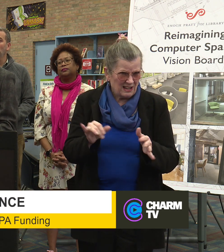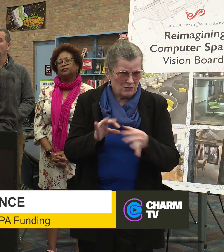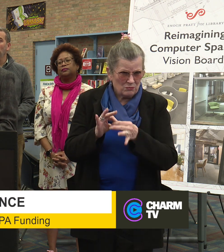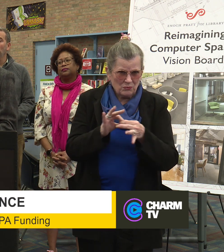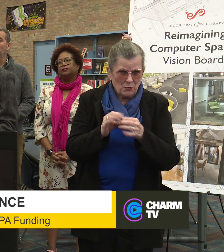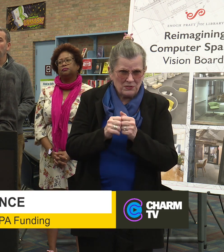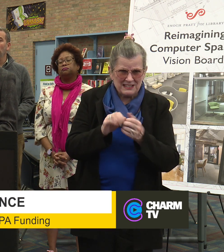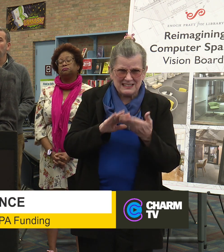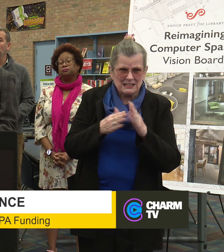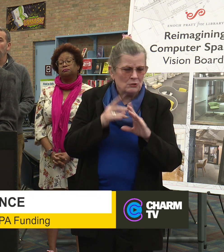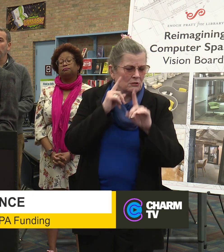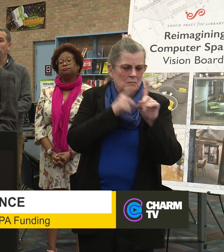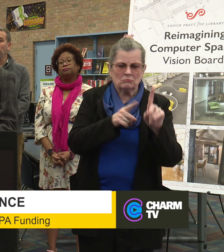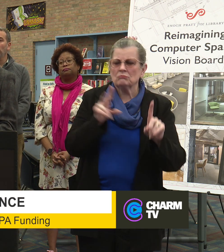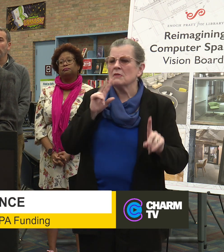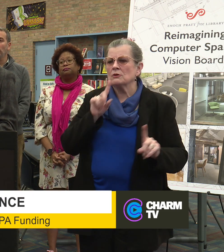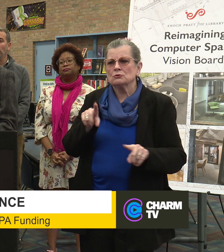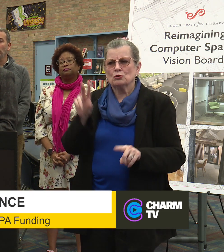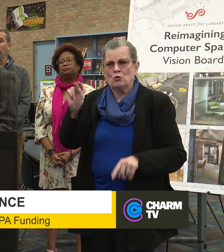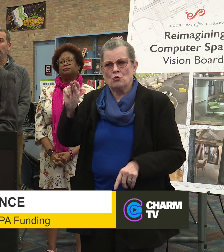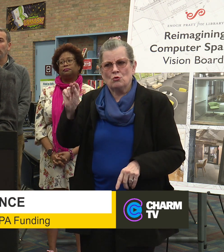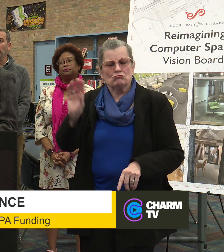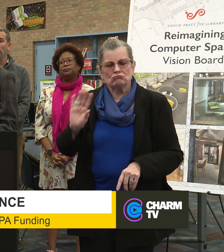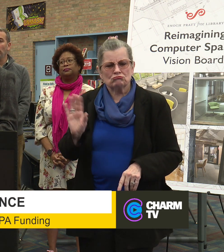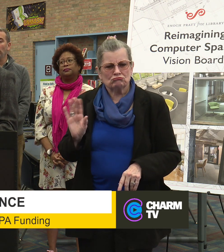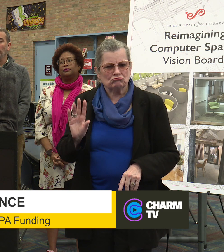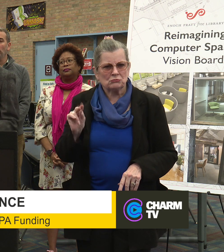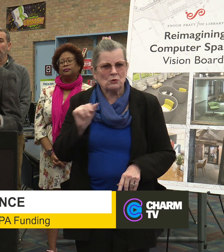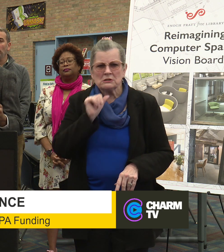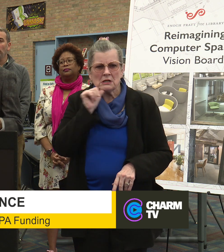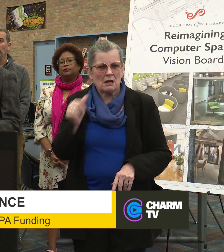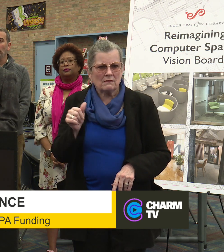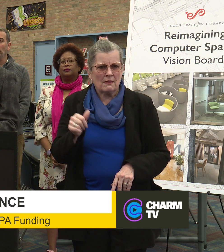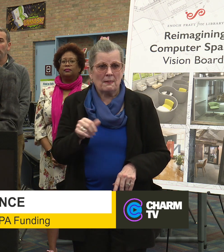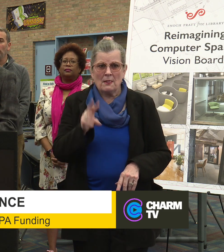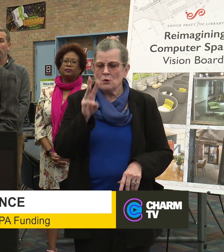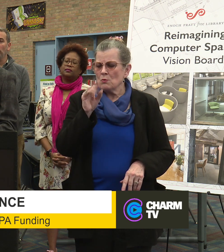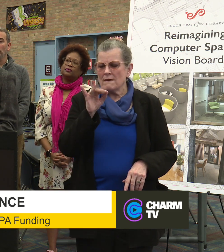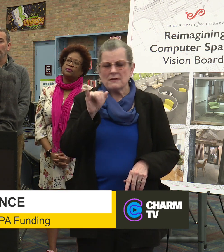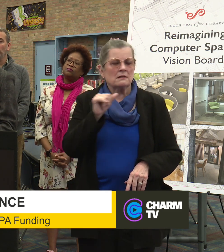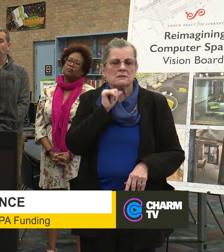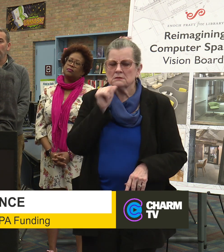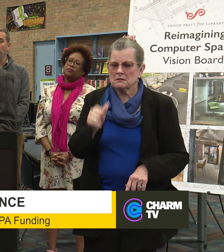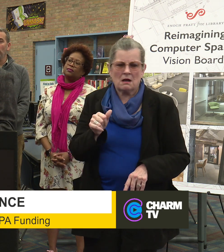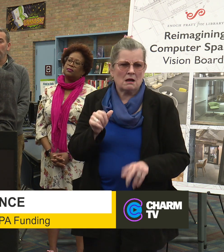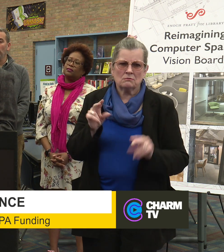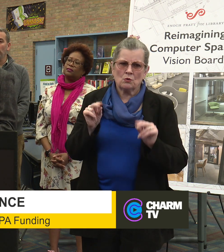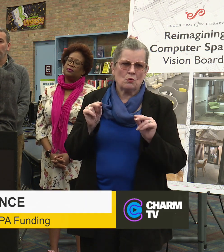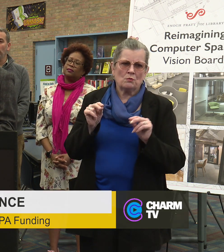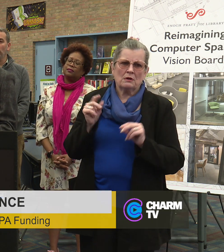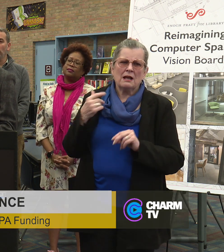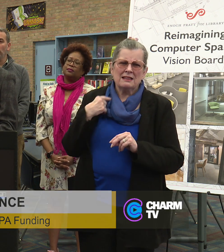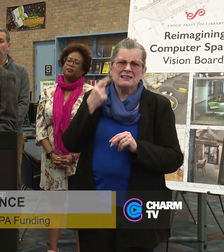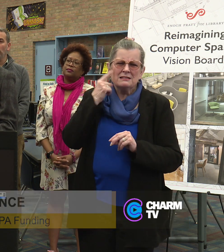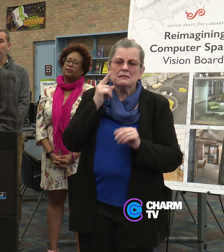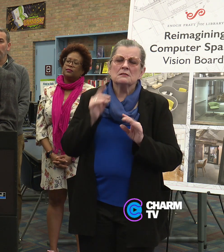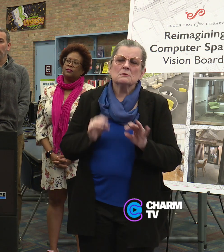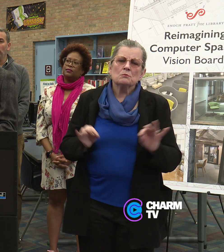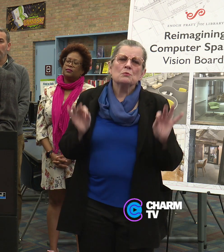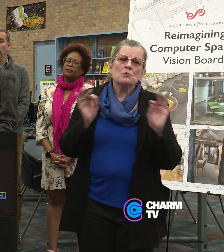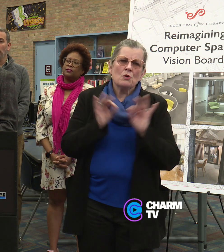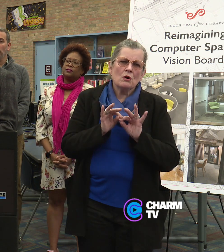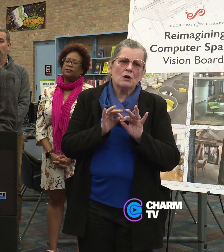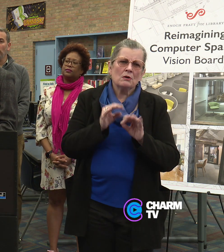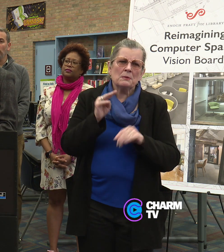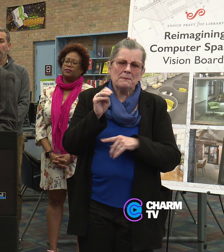for No. achieving municipal broadband? It does not. This is about, and I think for you all, I think it would be important for the media to see,